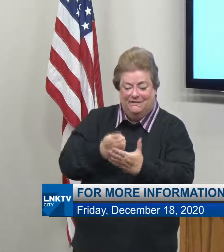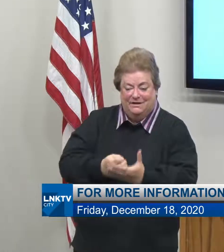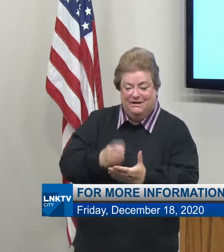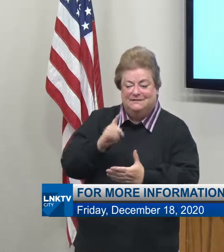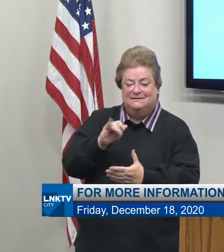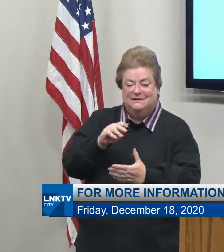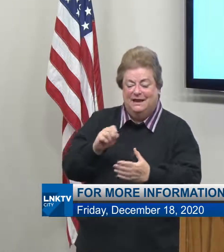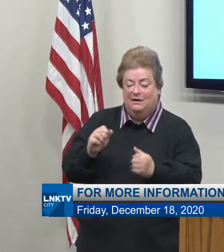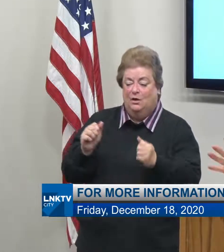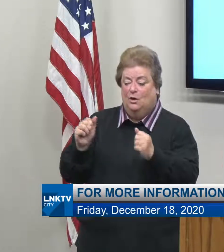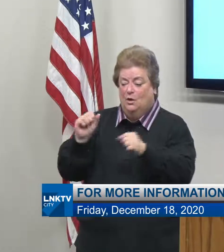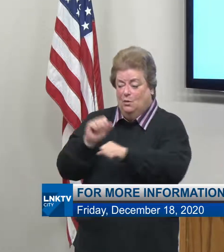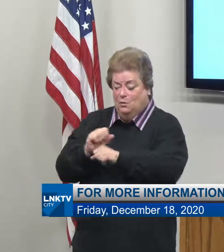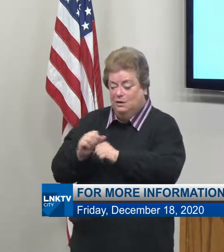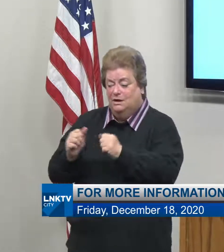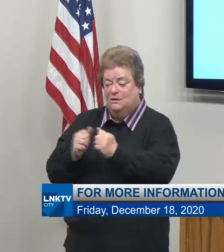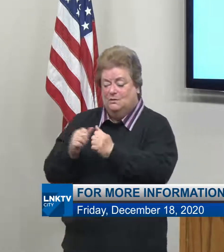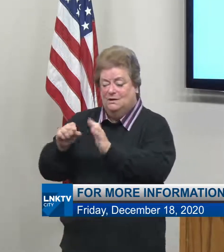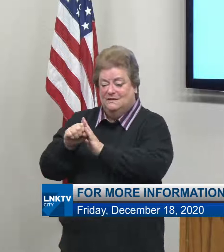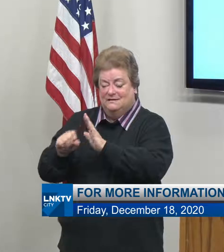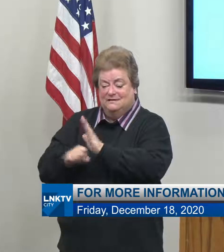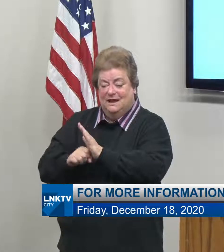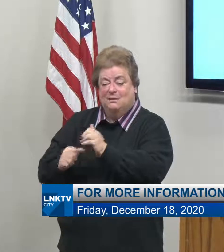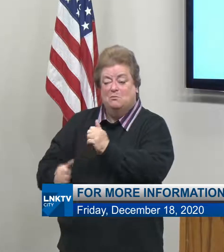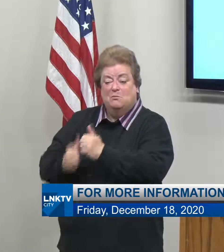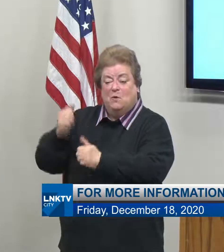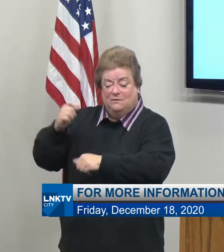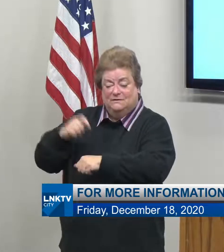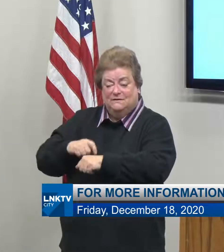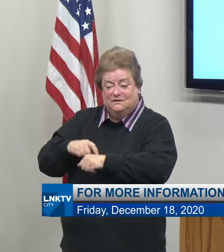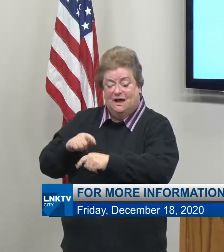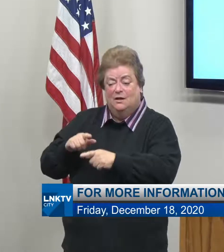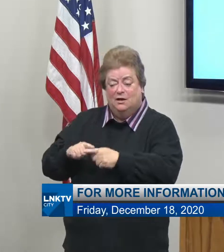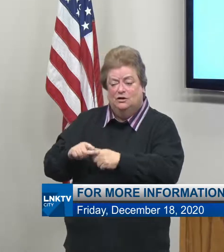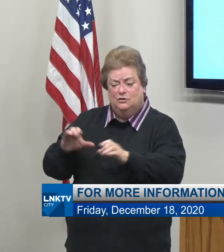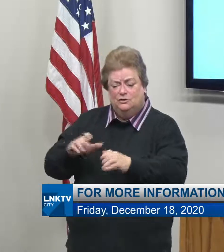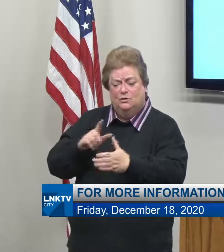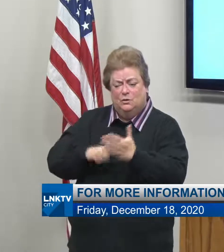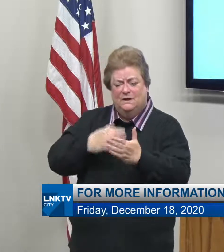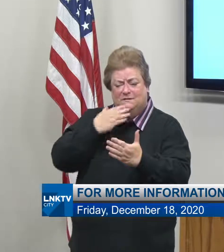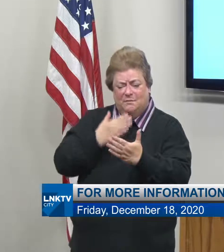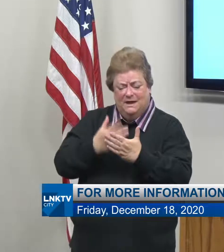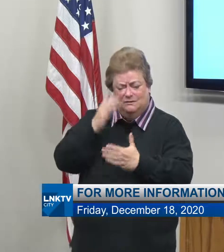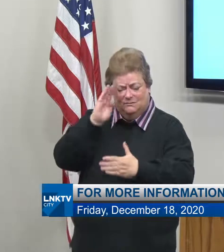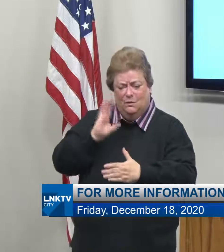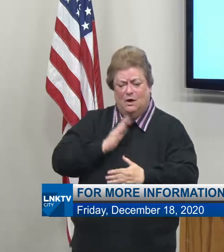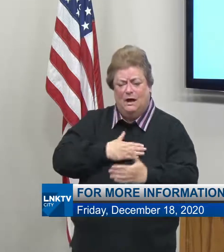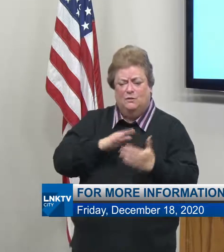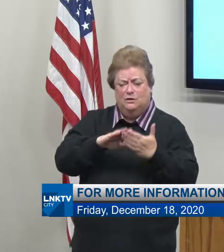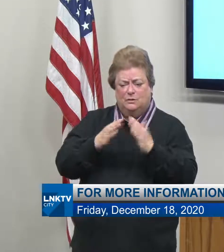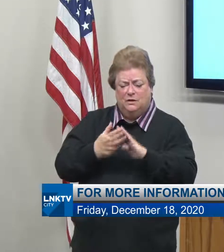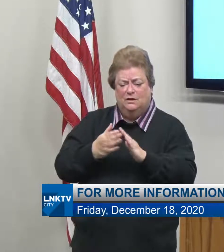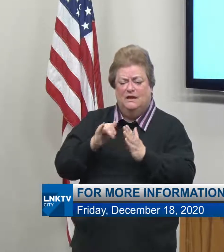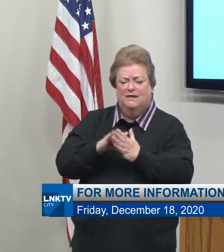with the state for the vast majority of the time, to do what's best for the community. And that will continue to be our North